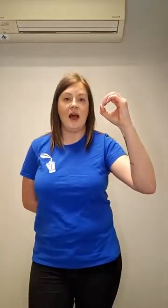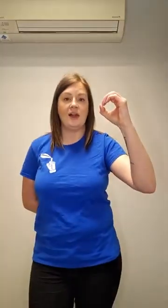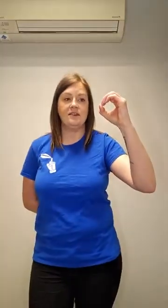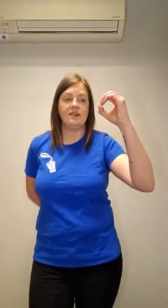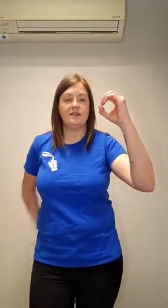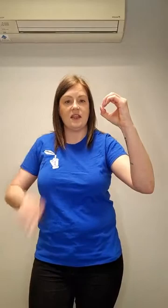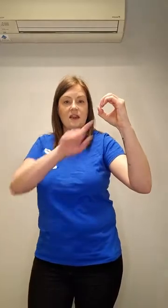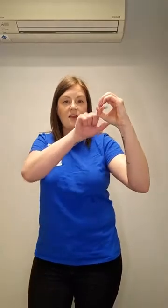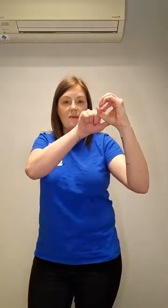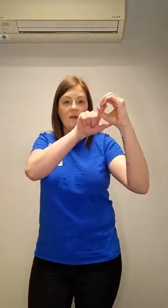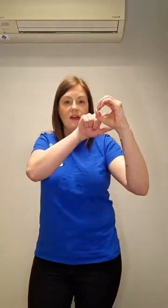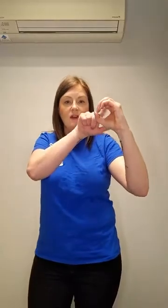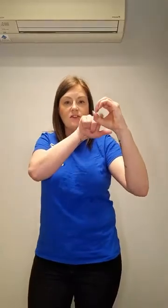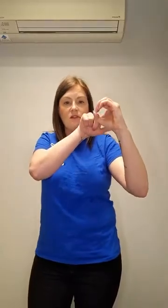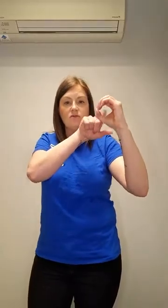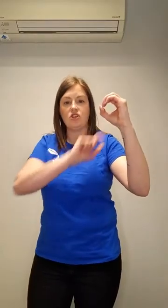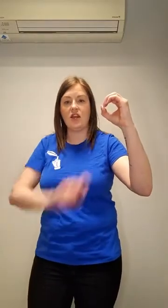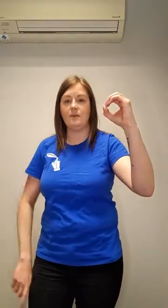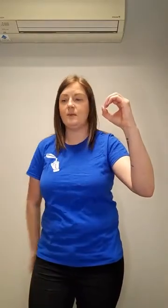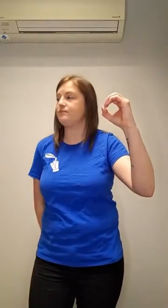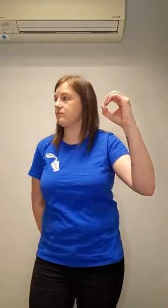hand. So again, keeping that nice round shape.